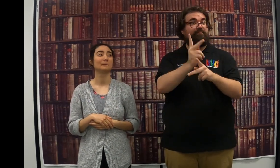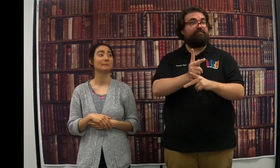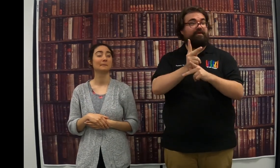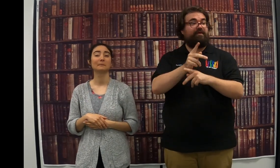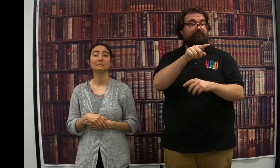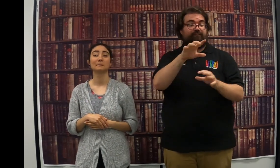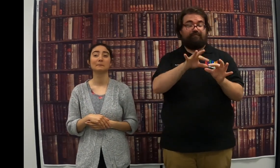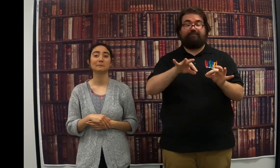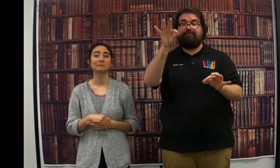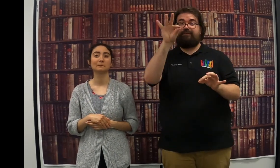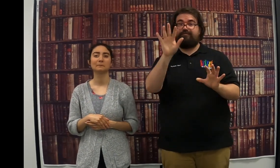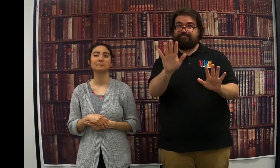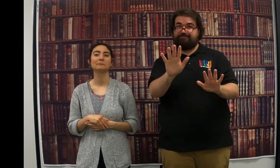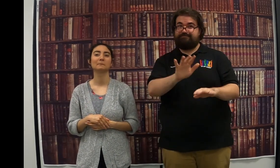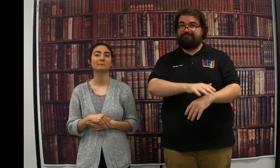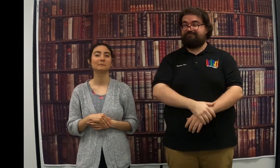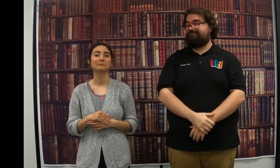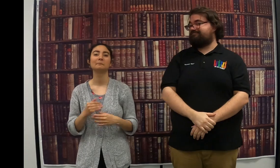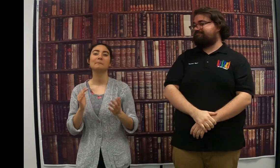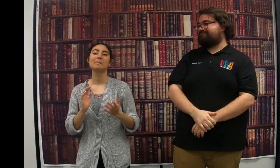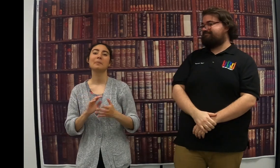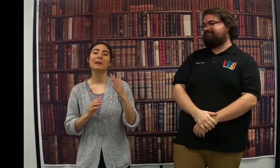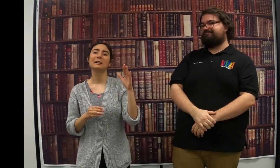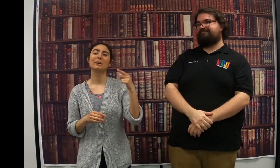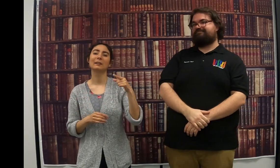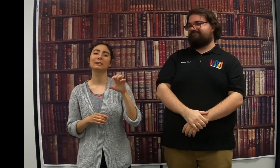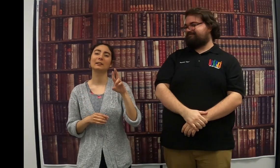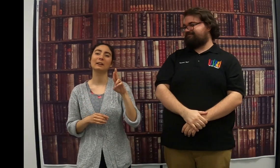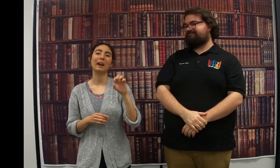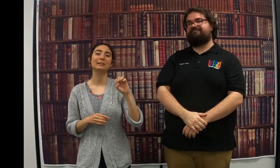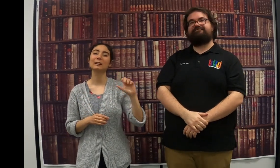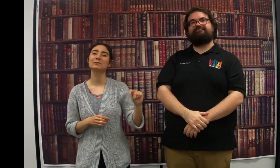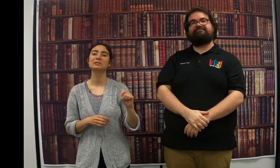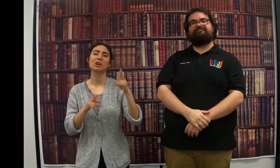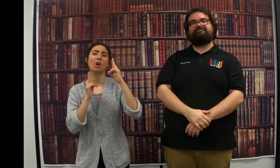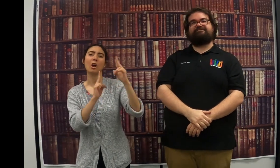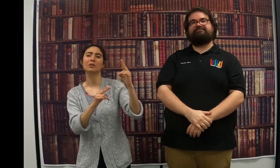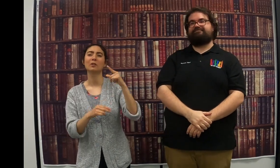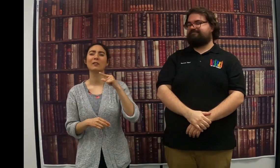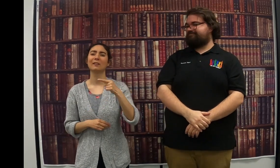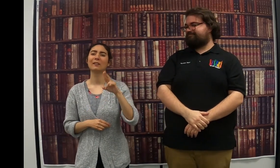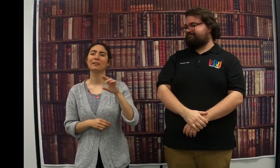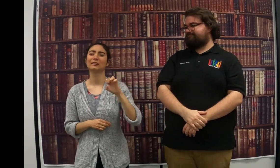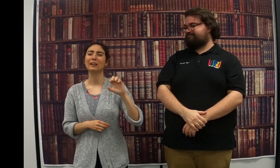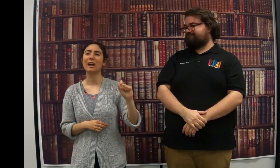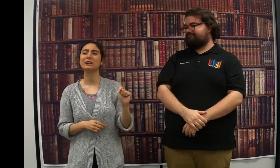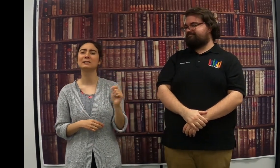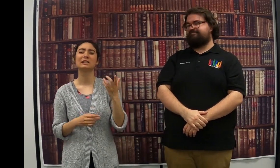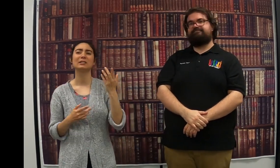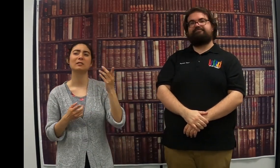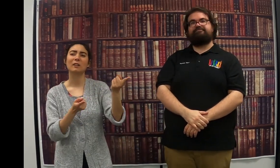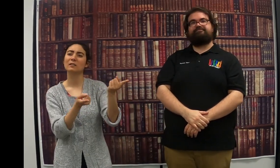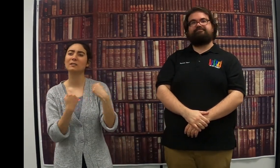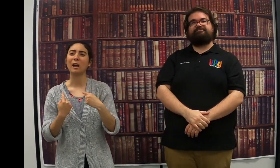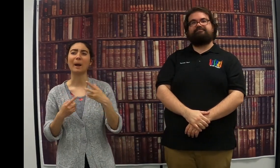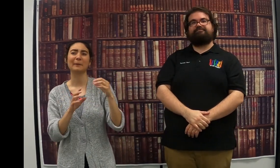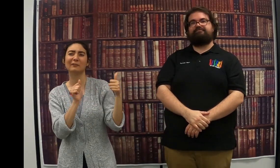Remember to mind the ghost. Honored guests, come, follow me. You mustn't stay